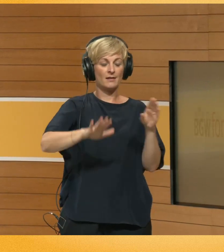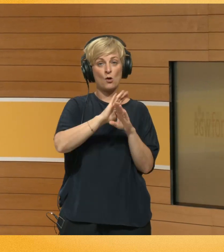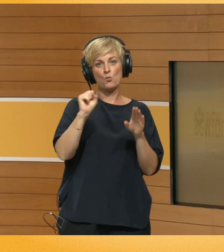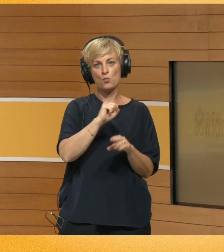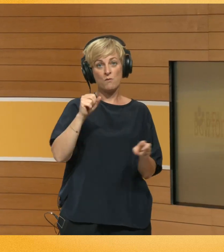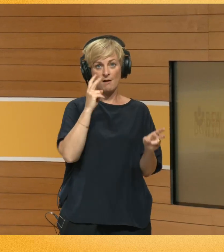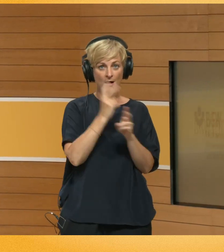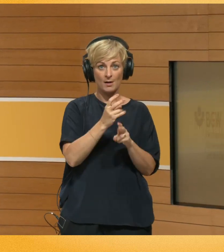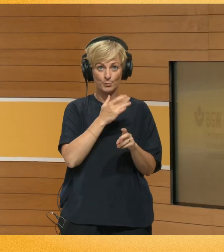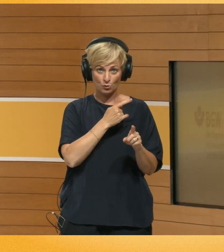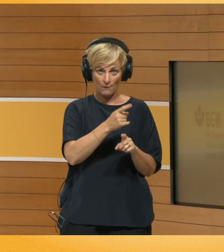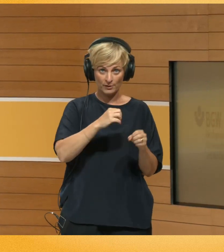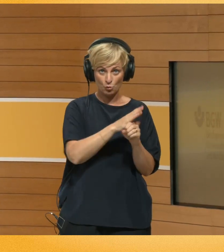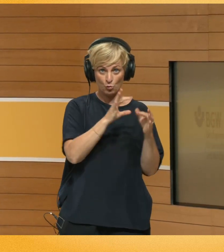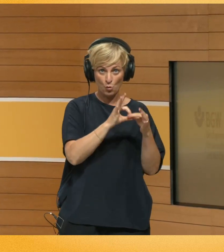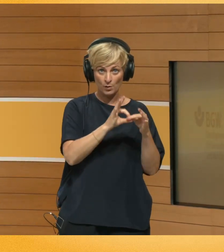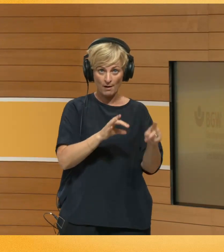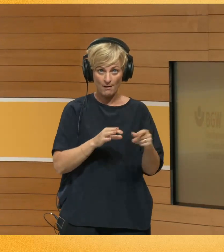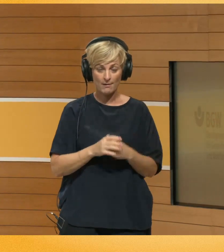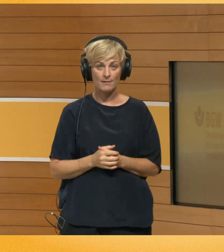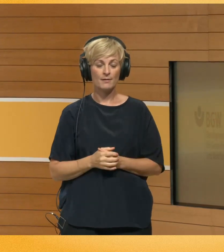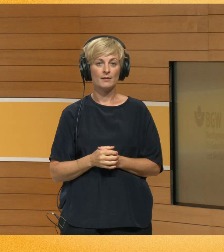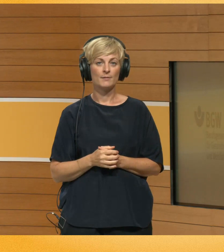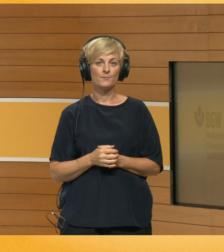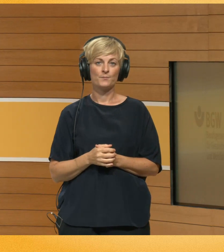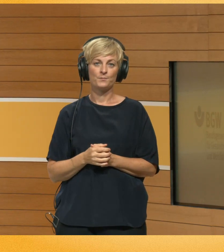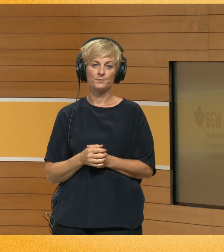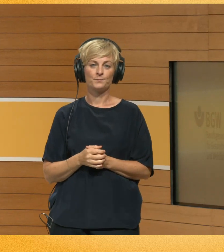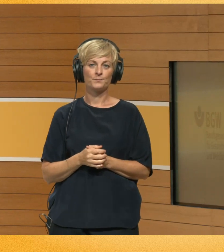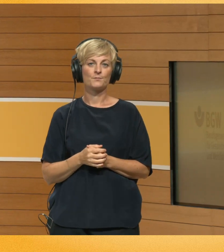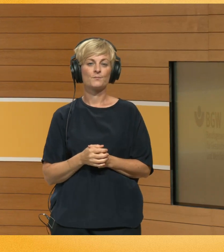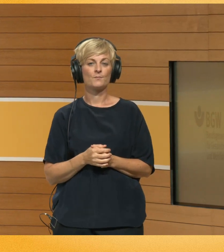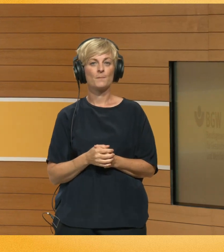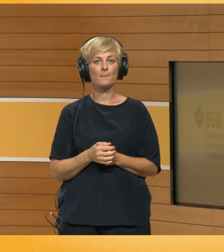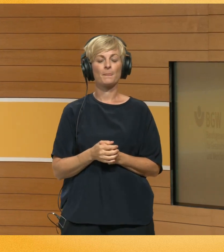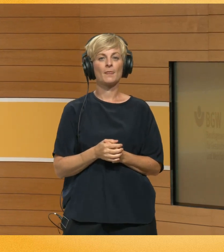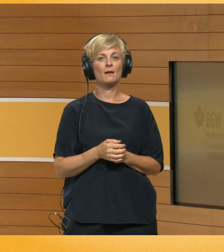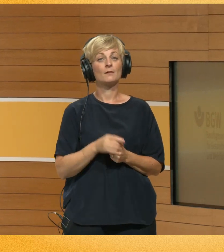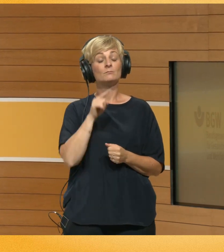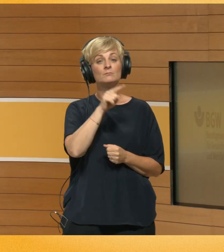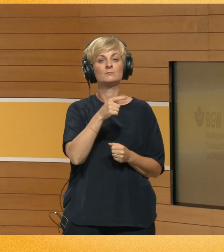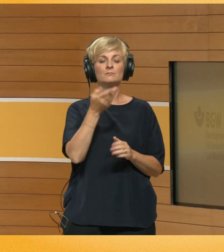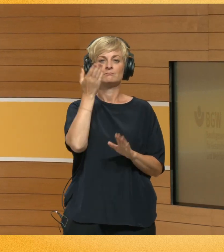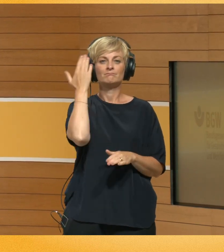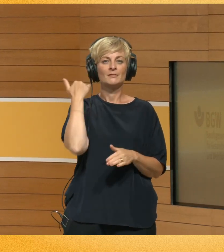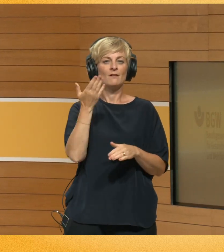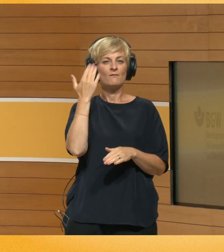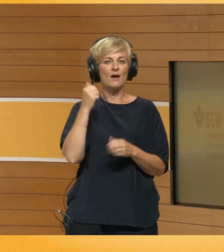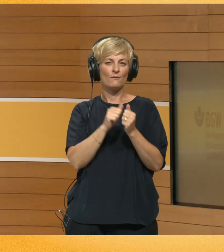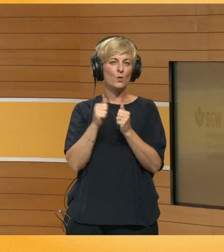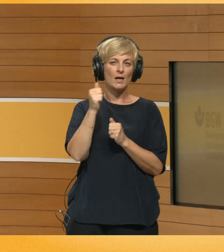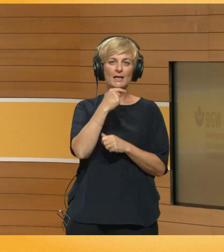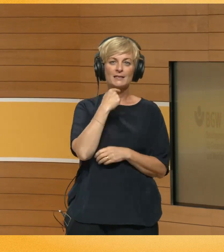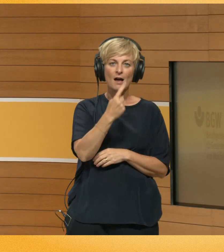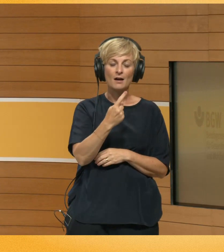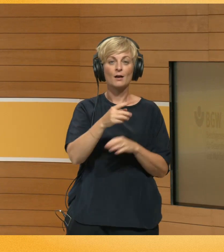estimated that some African countries were even going to be extinguished based on the COVID-19